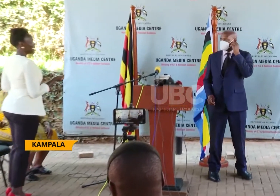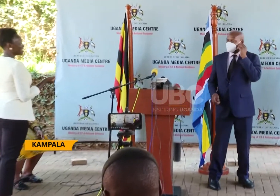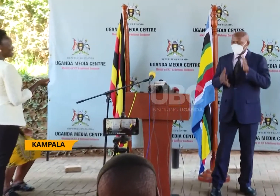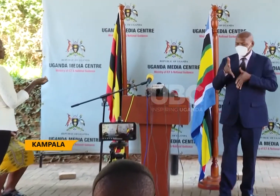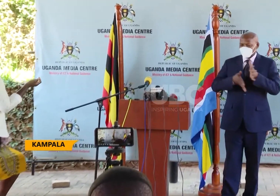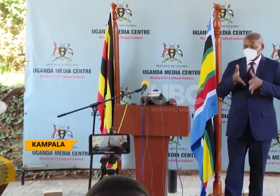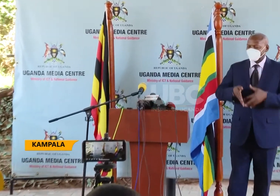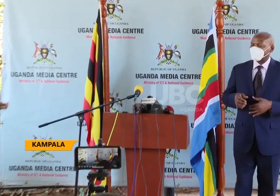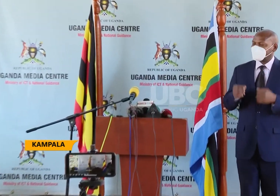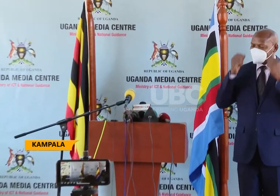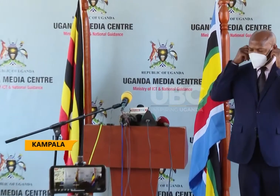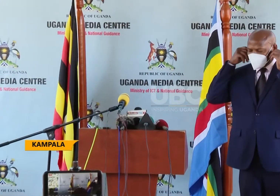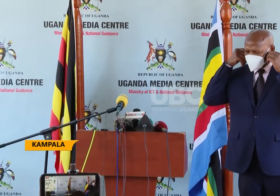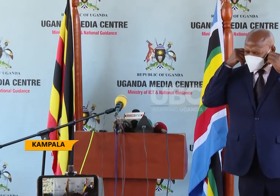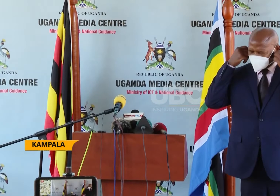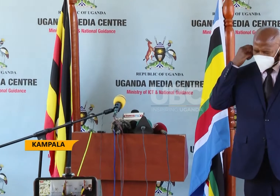Faith Nantongo, UBC News.